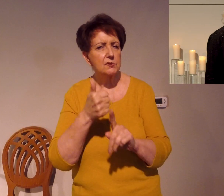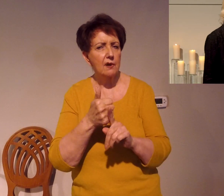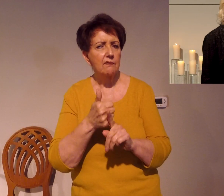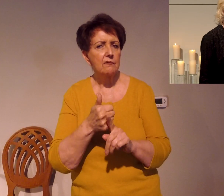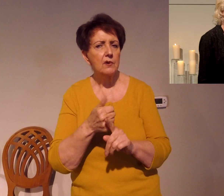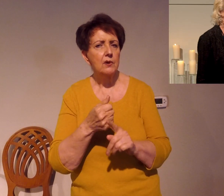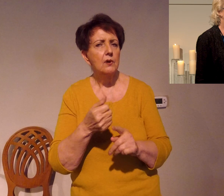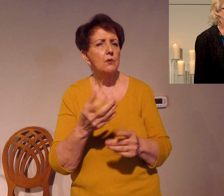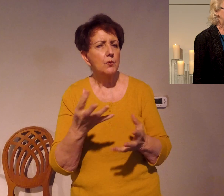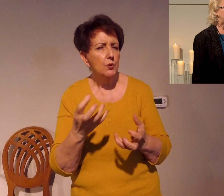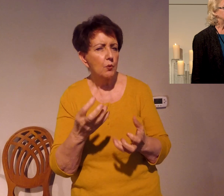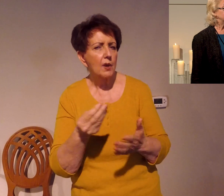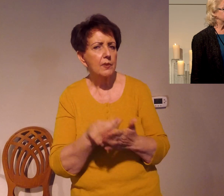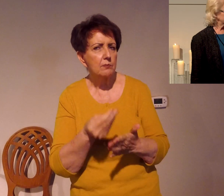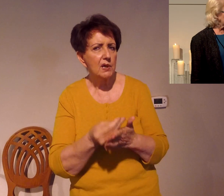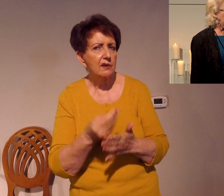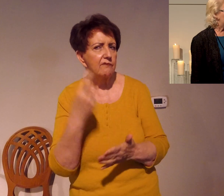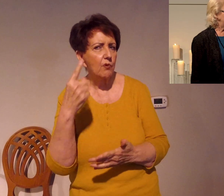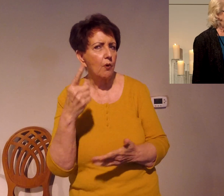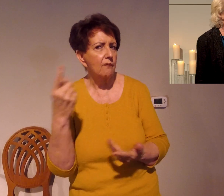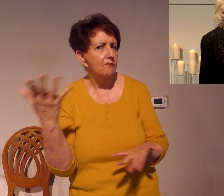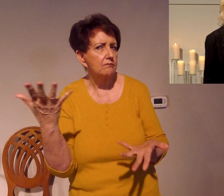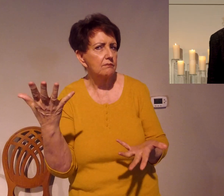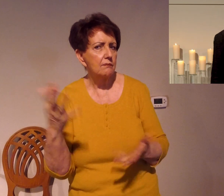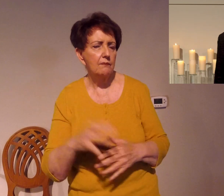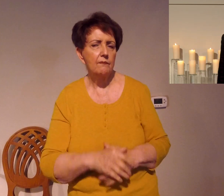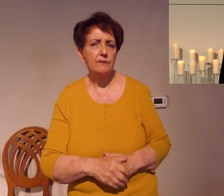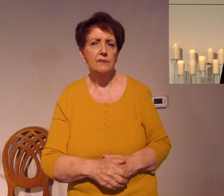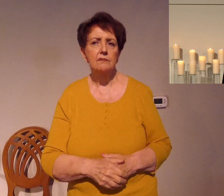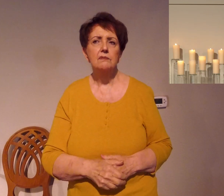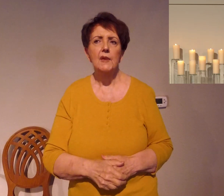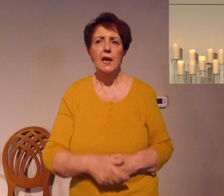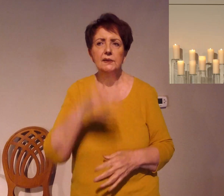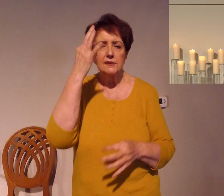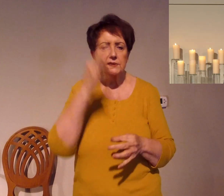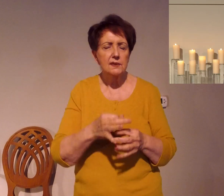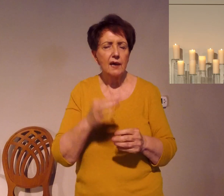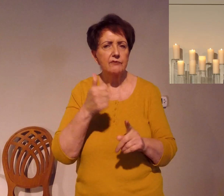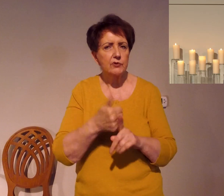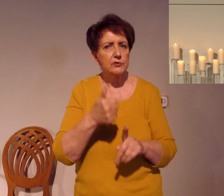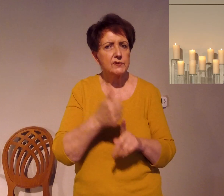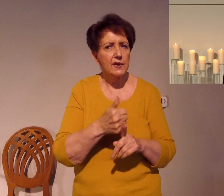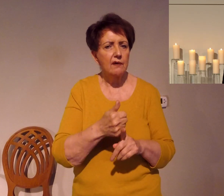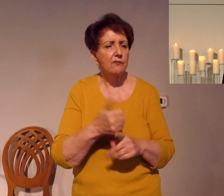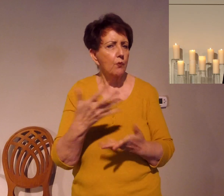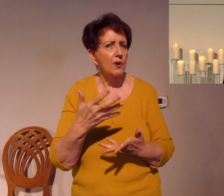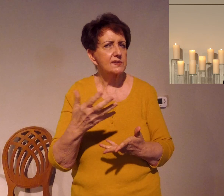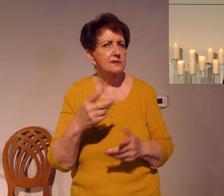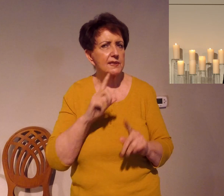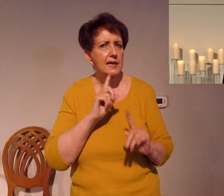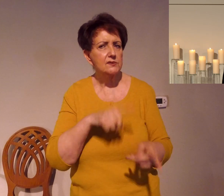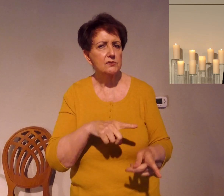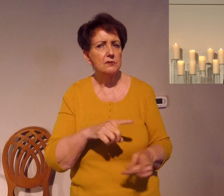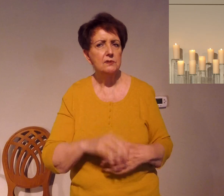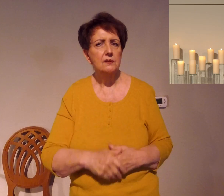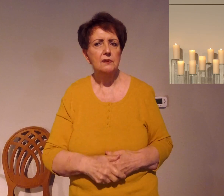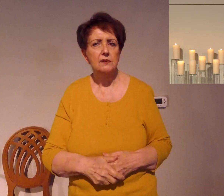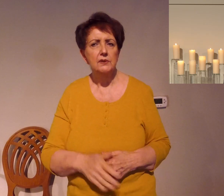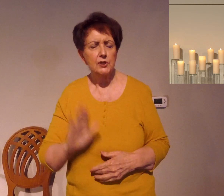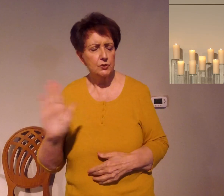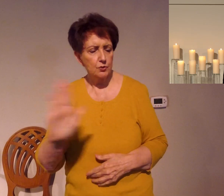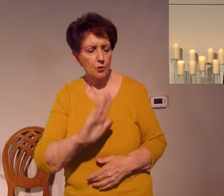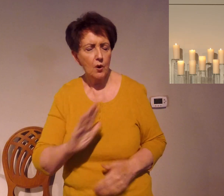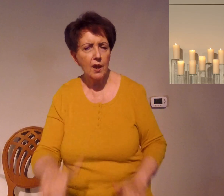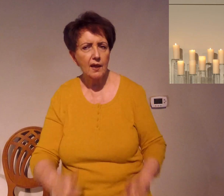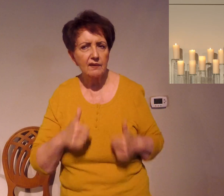for? And to decide for yourself what that is, because it's your life. My money